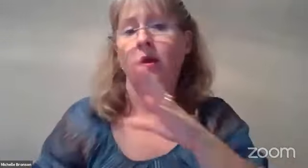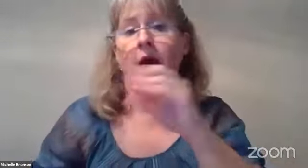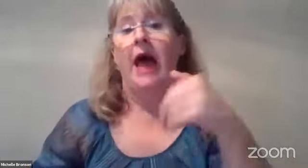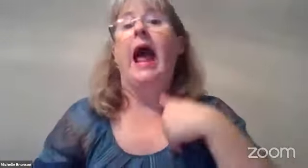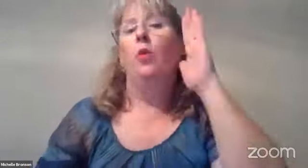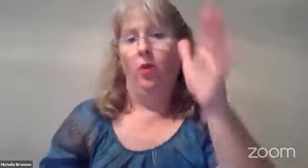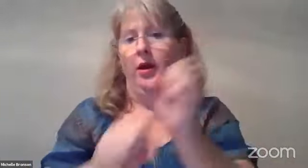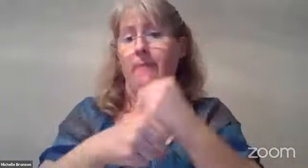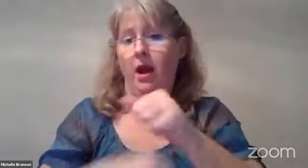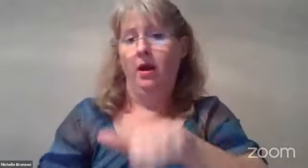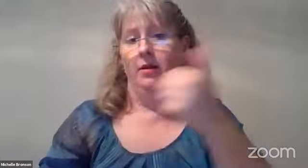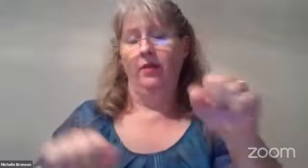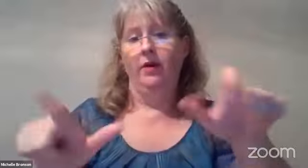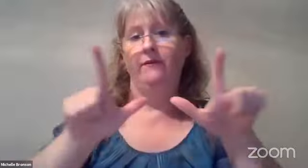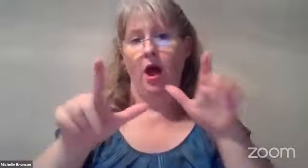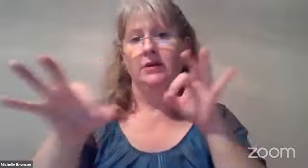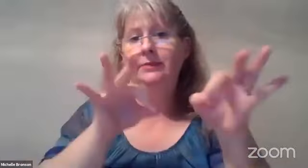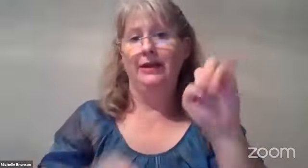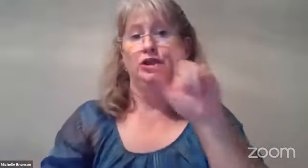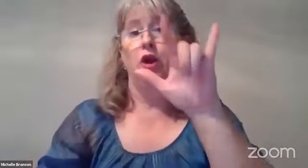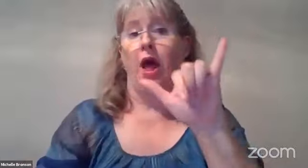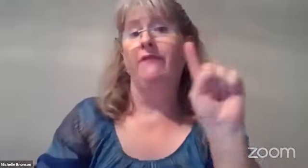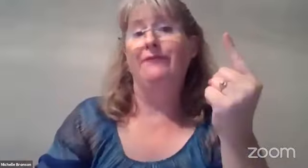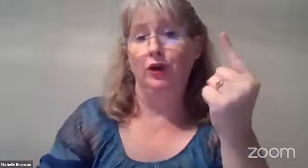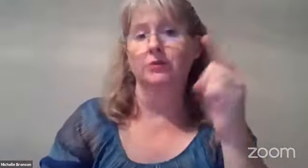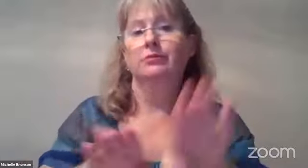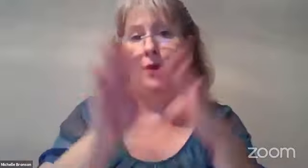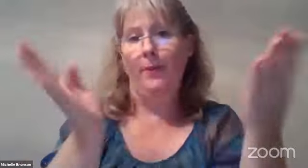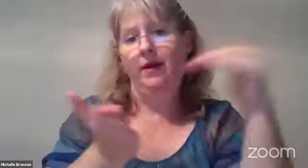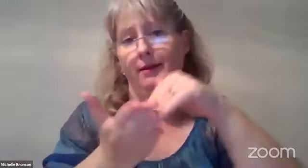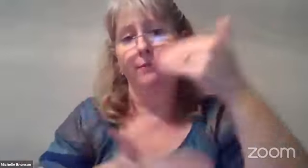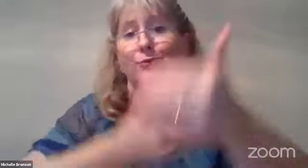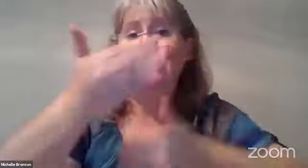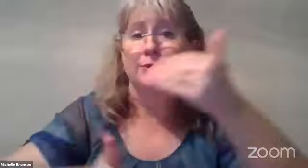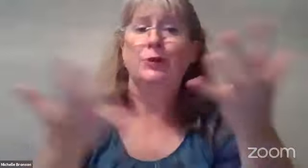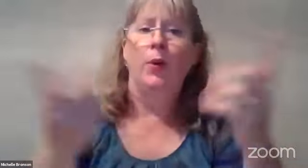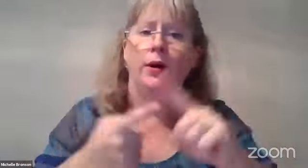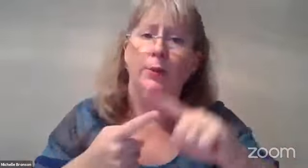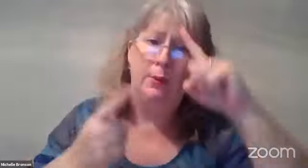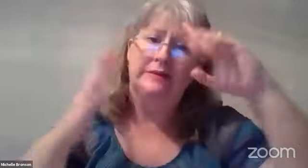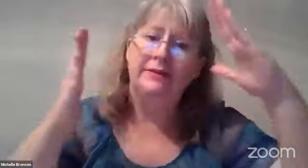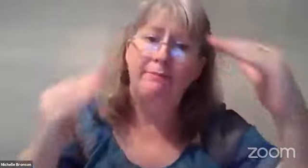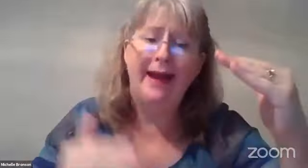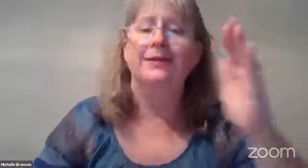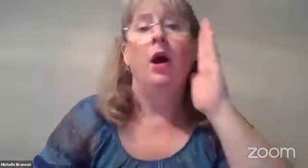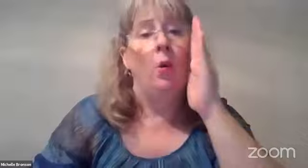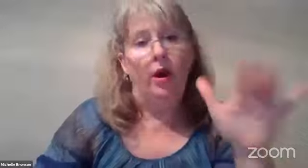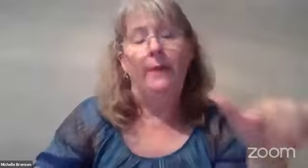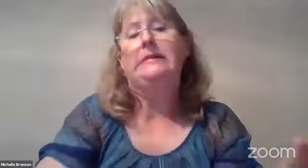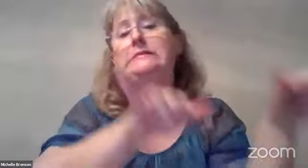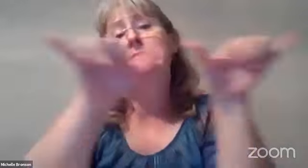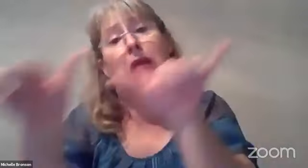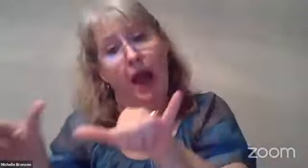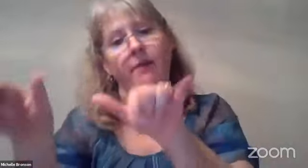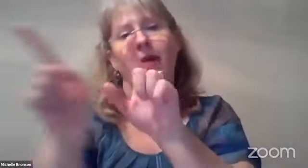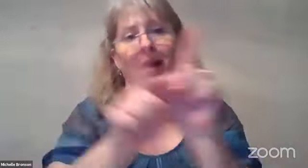for DHHSC. I wanted to thank you and so much. We will be making another vlog saying that services will begin in the